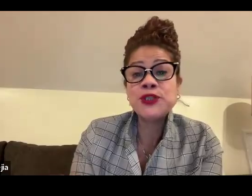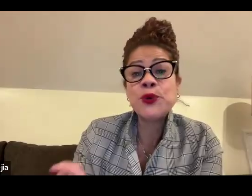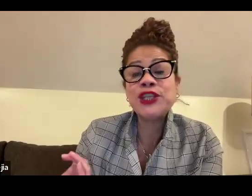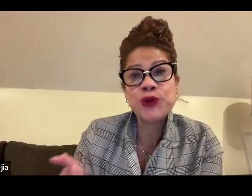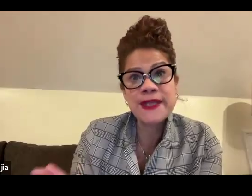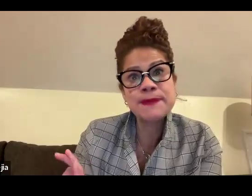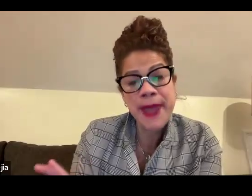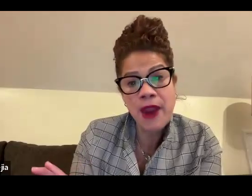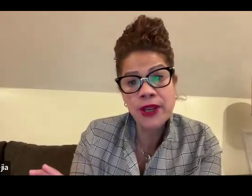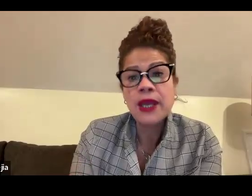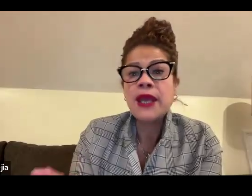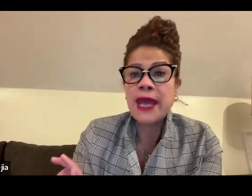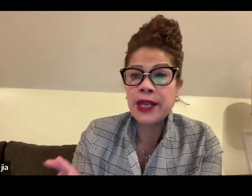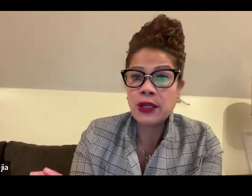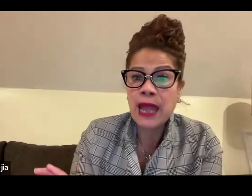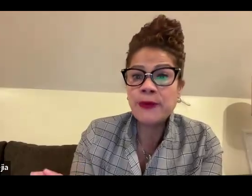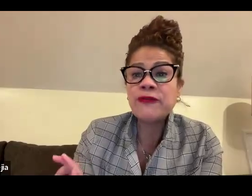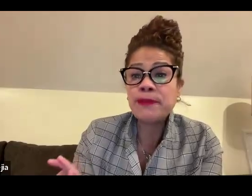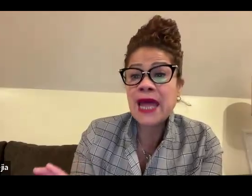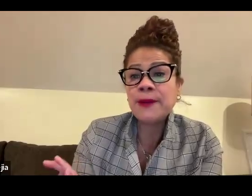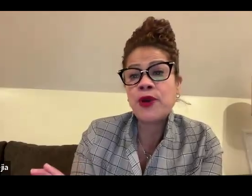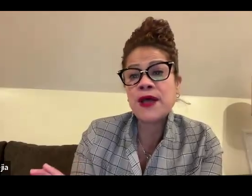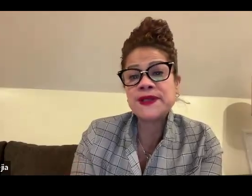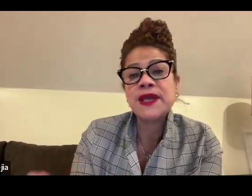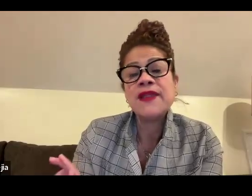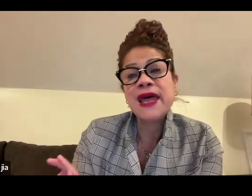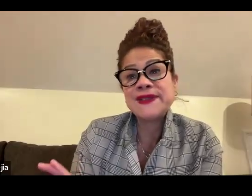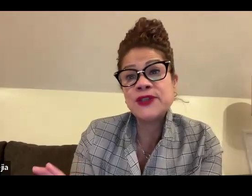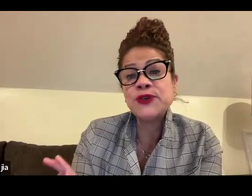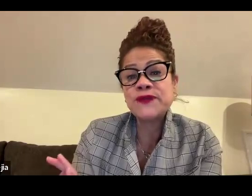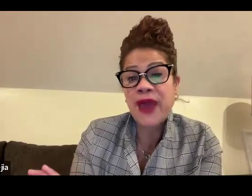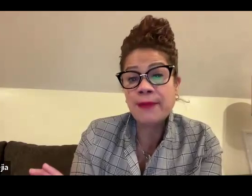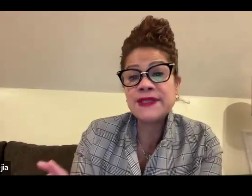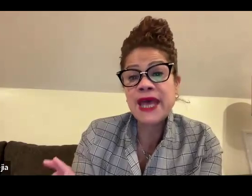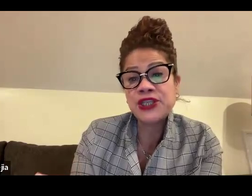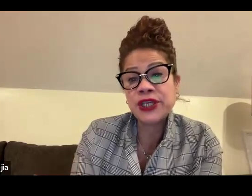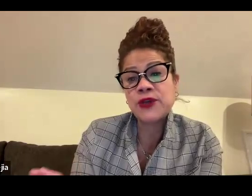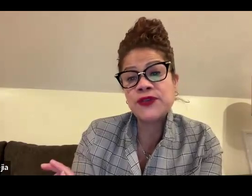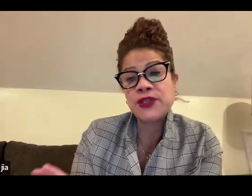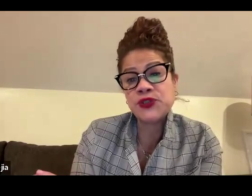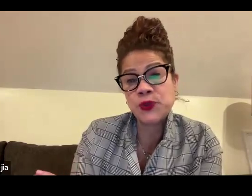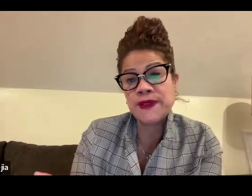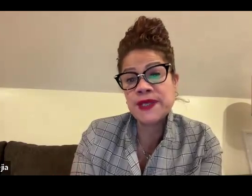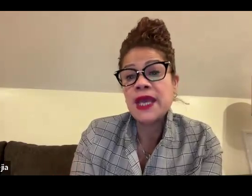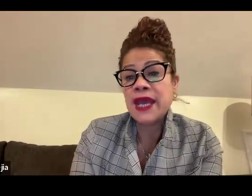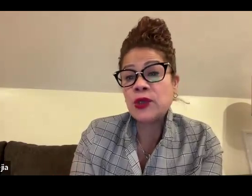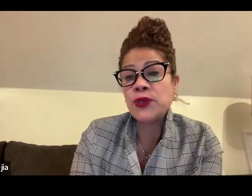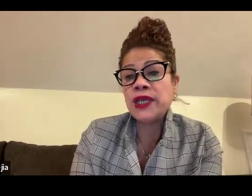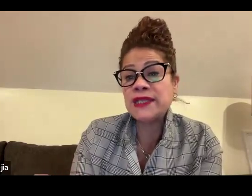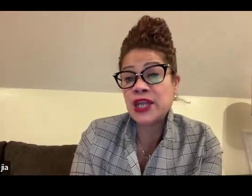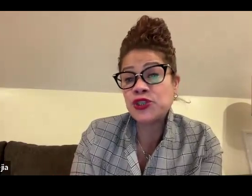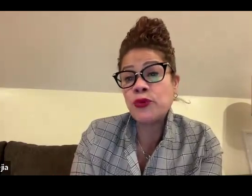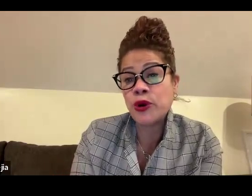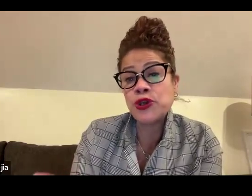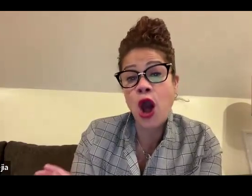to commit to a transparent and a collaborative planning process that centers families, educators, and students,